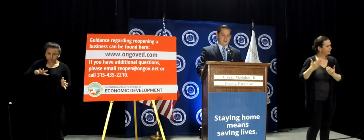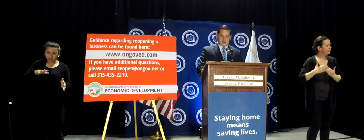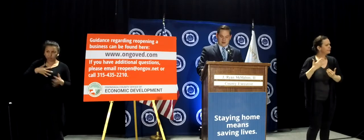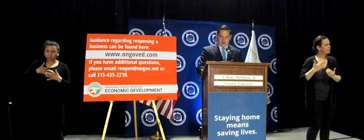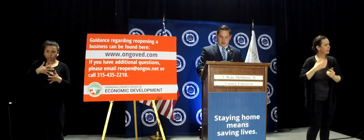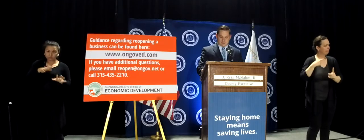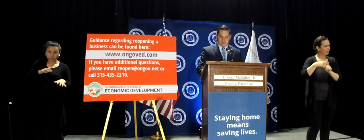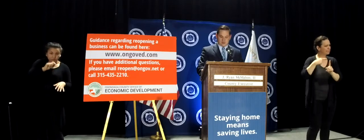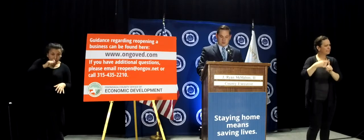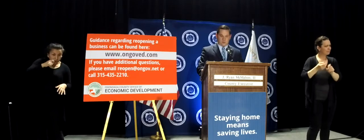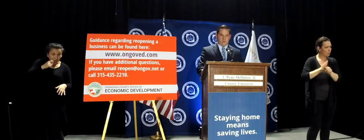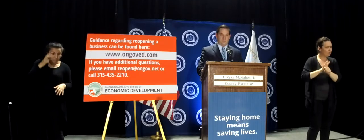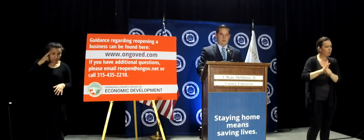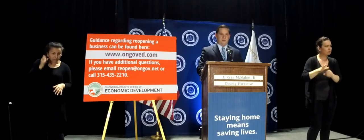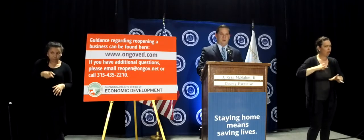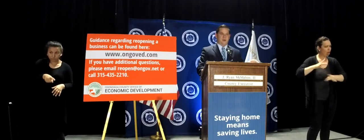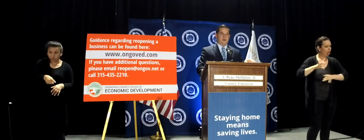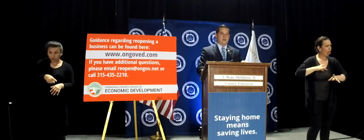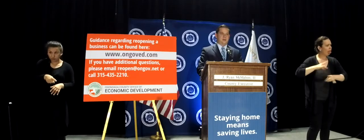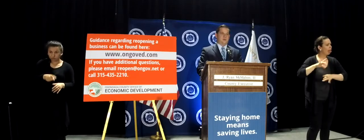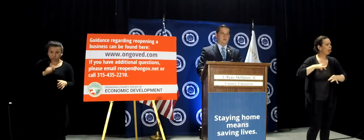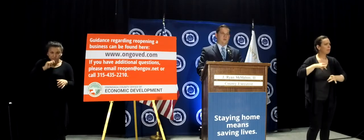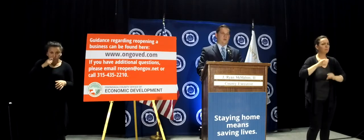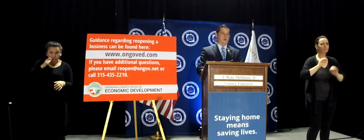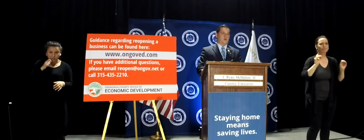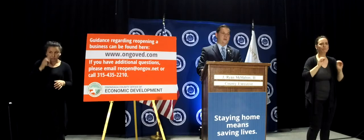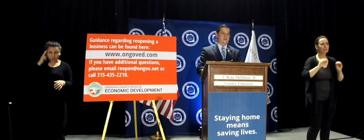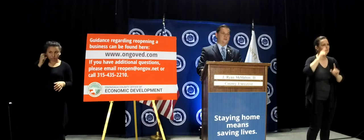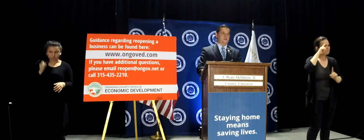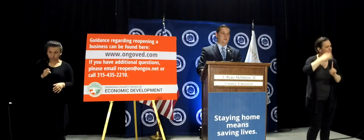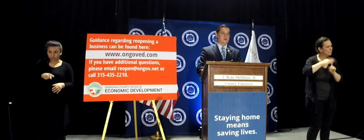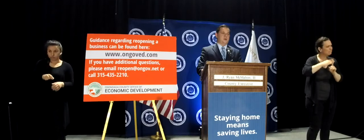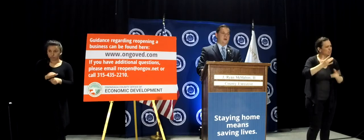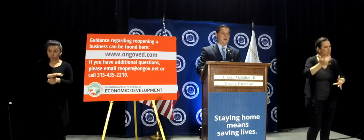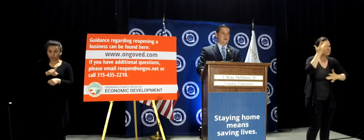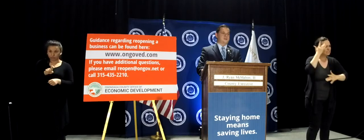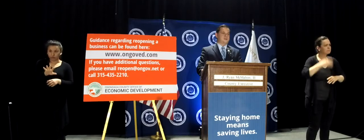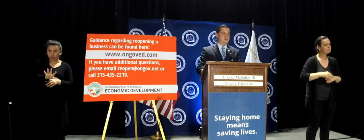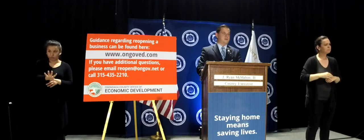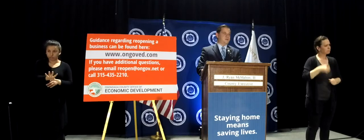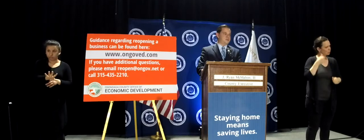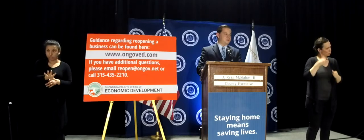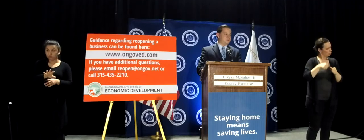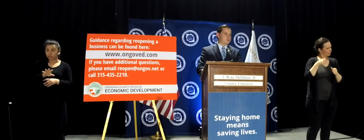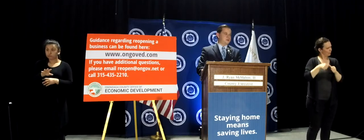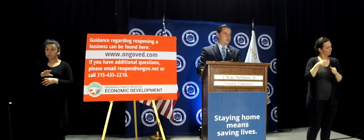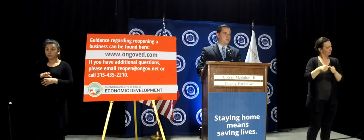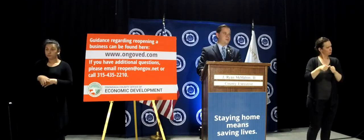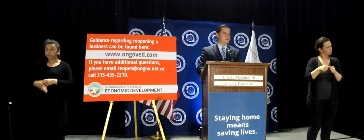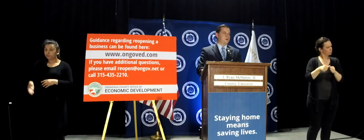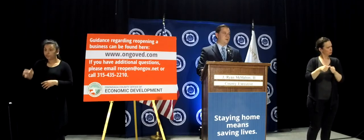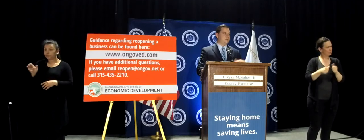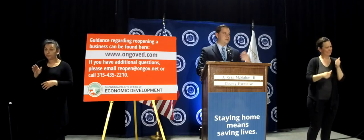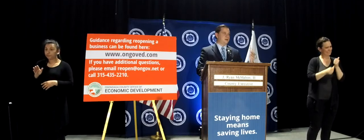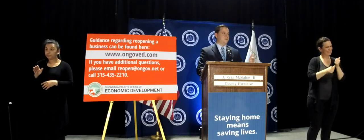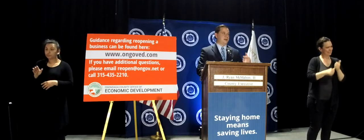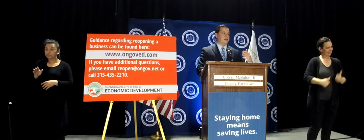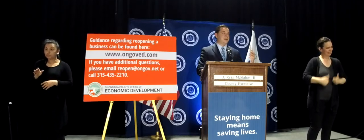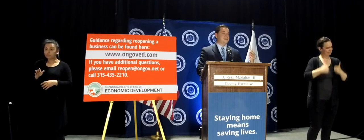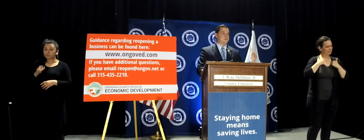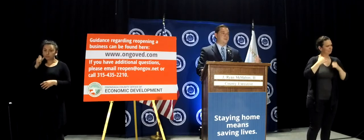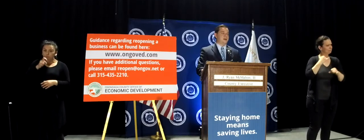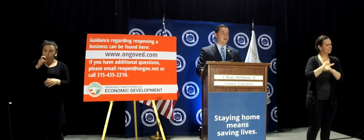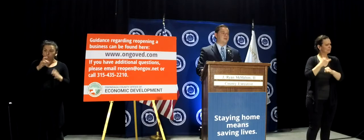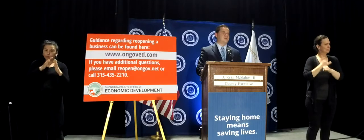test. So remember, when we were going into our assisted living facilities a couple weeks ago, we said we're